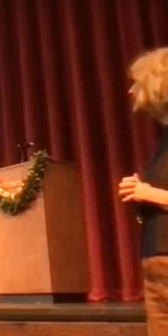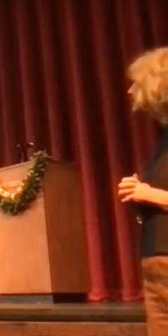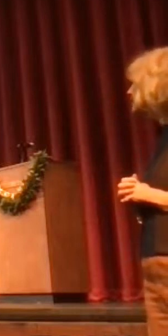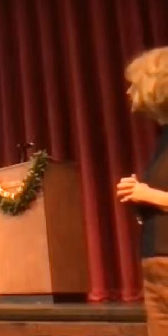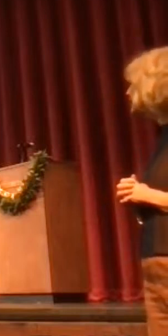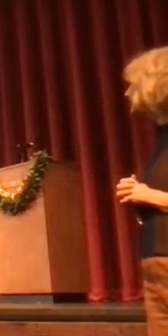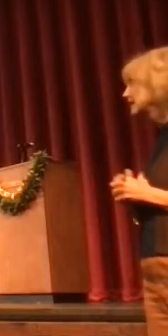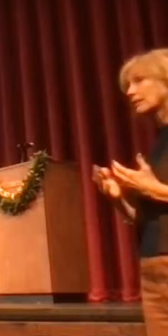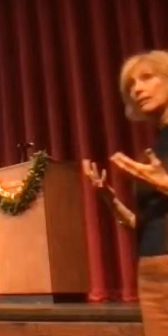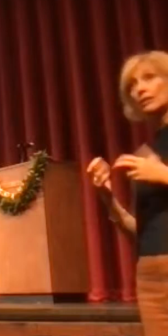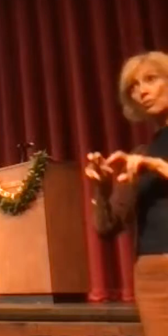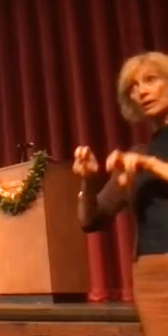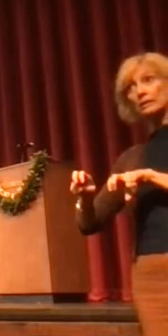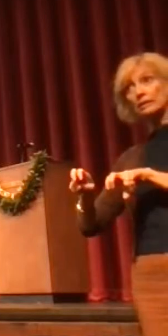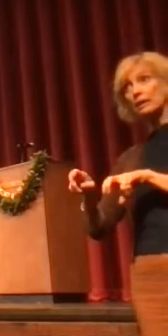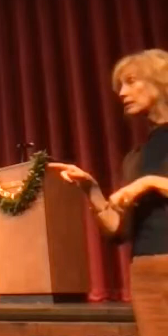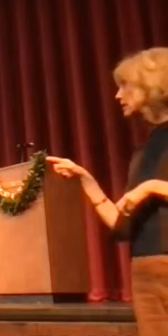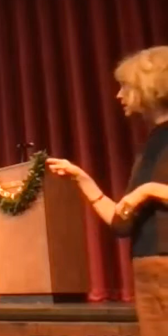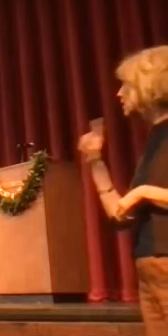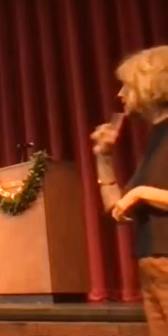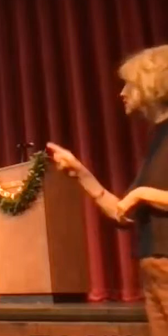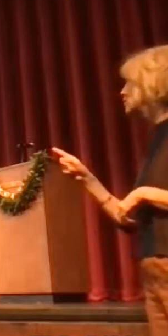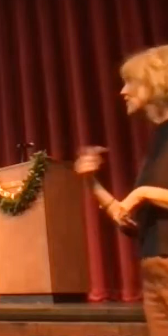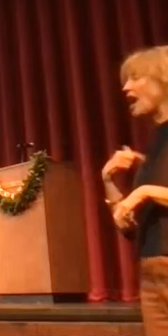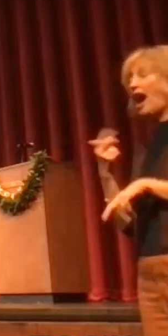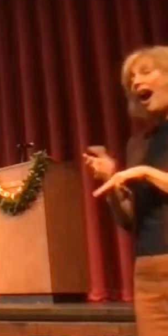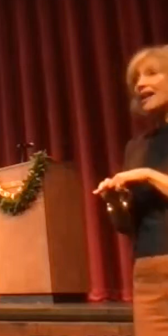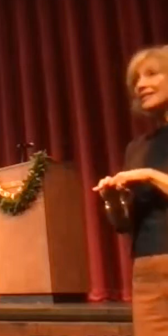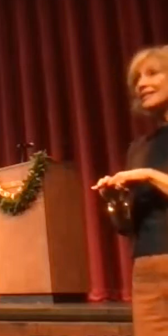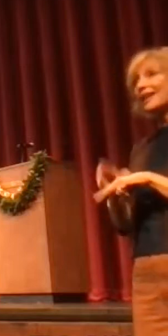Okay, but would you like to sit too? Okay, sure. Okay.